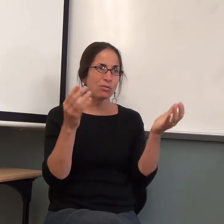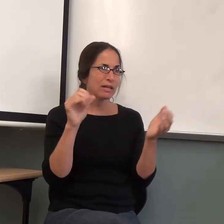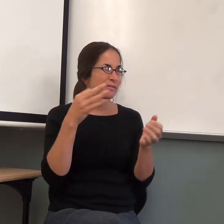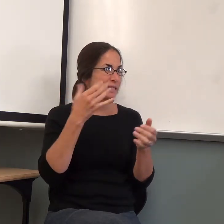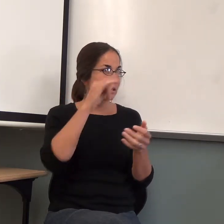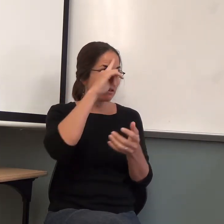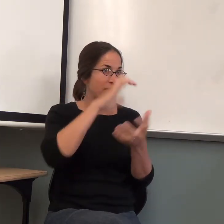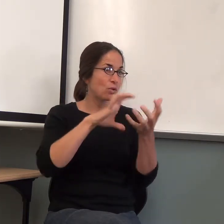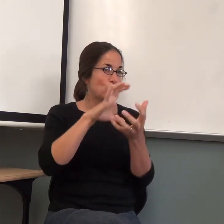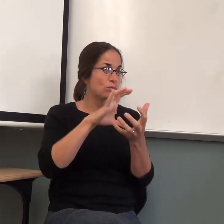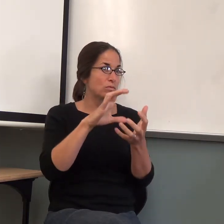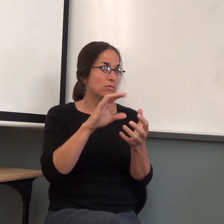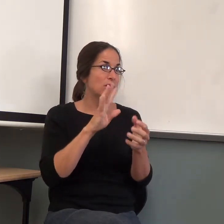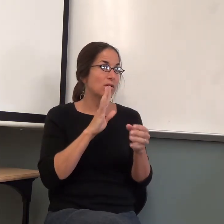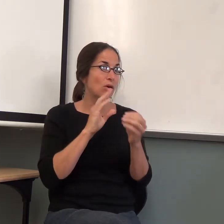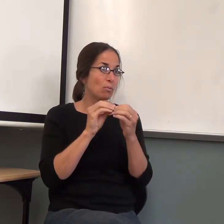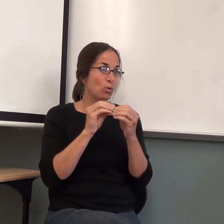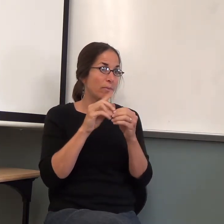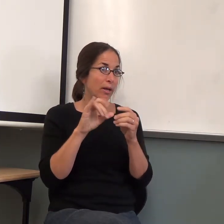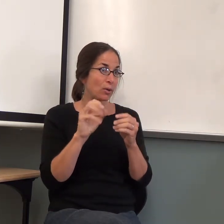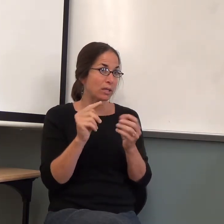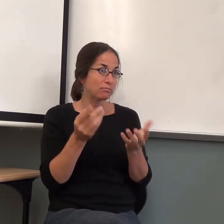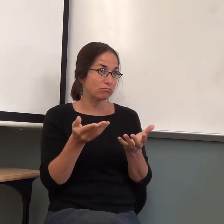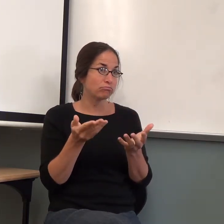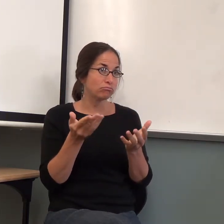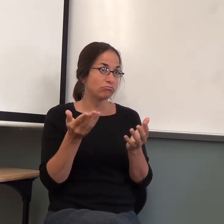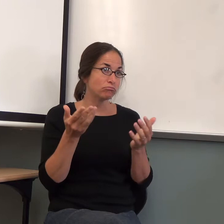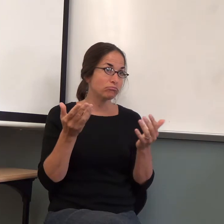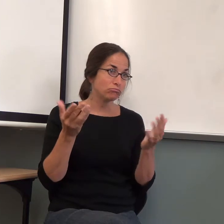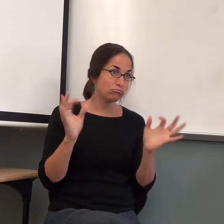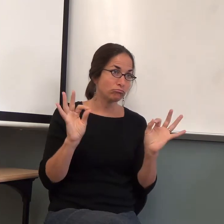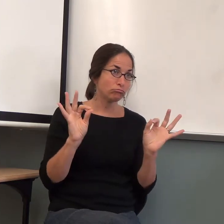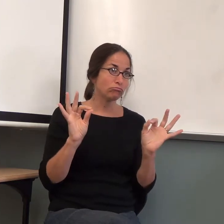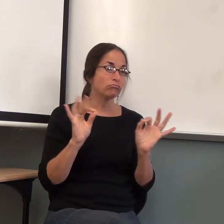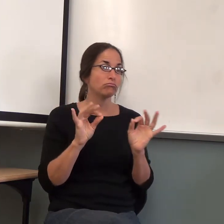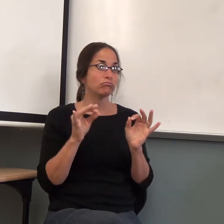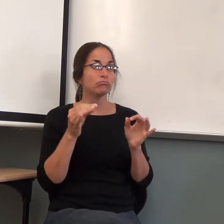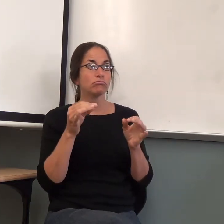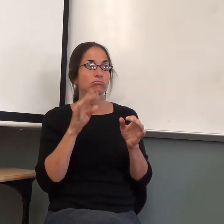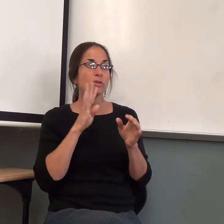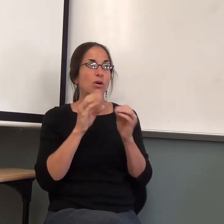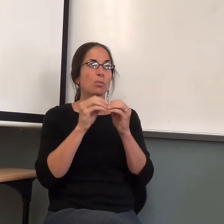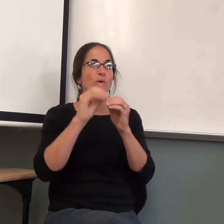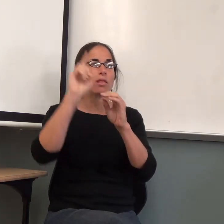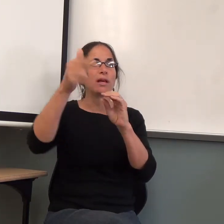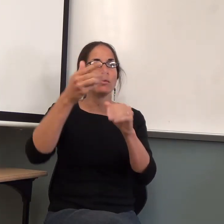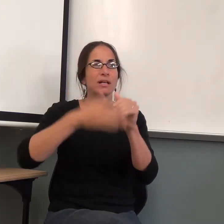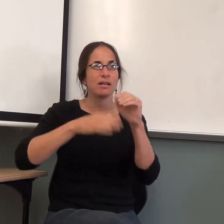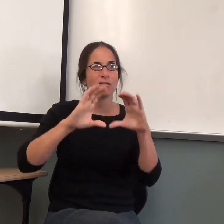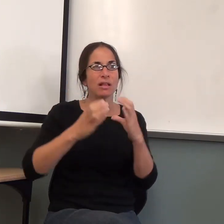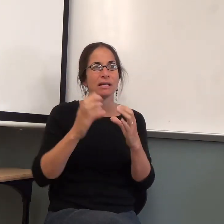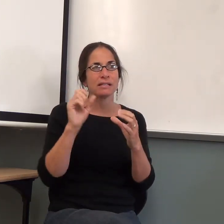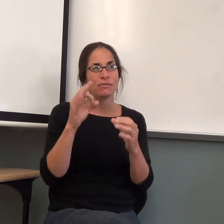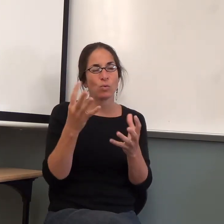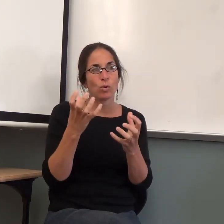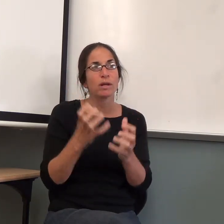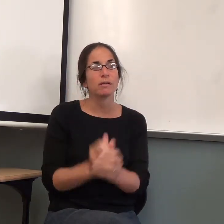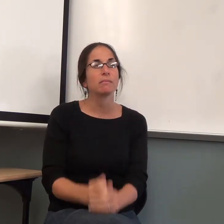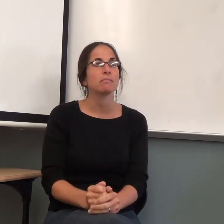always talk about, it seems like the majority is clear, so we can always talk about it a little bit more at the end of the class, okay? So let's look at our words